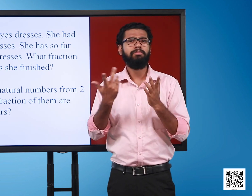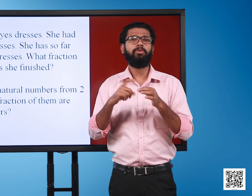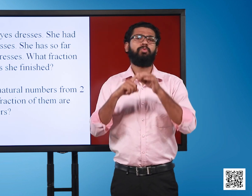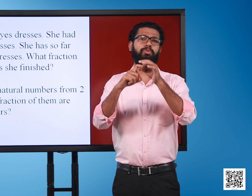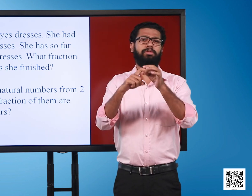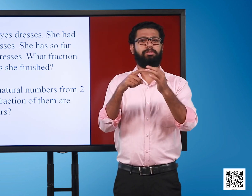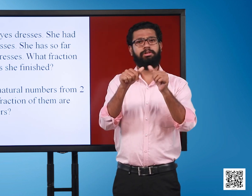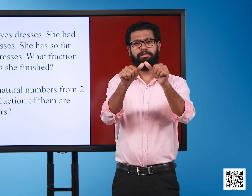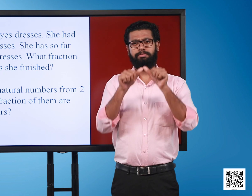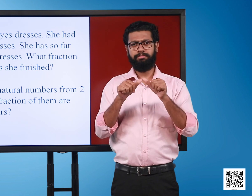8.